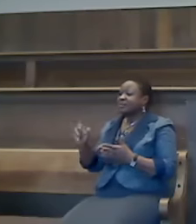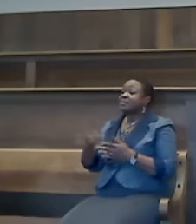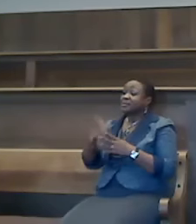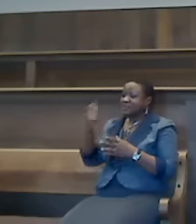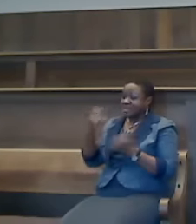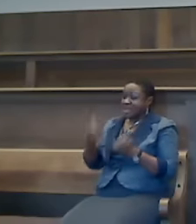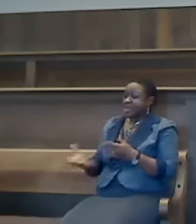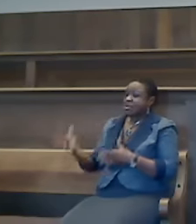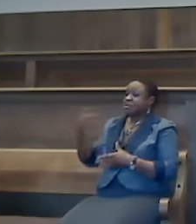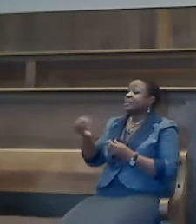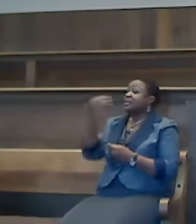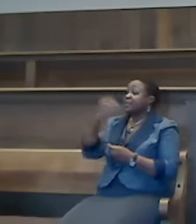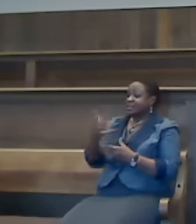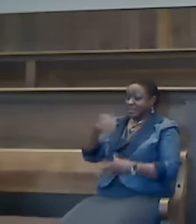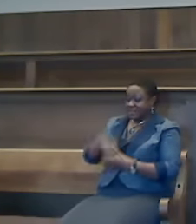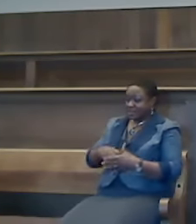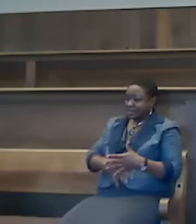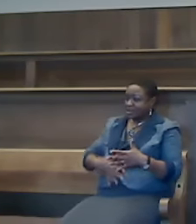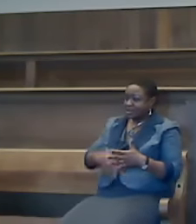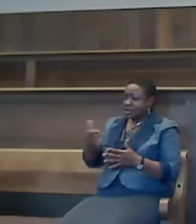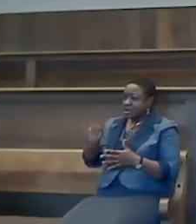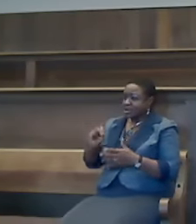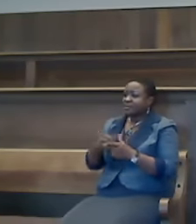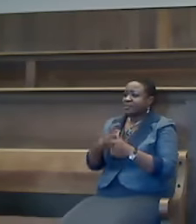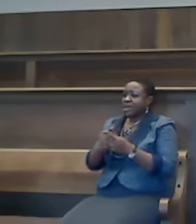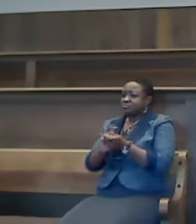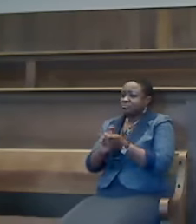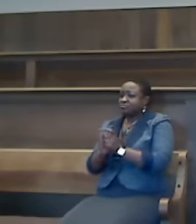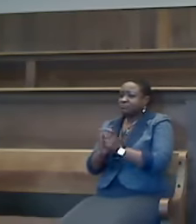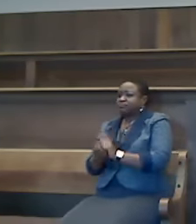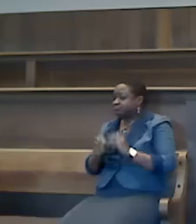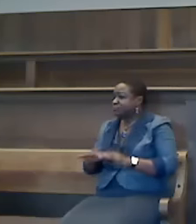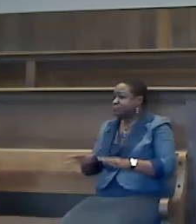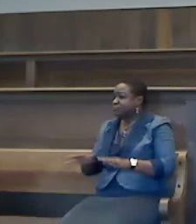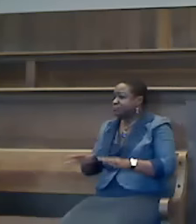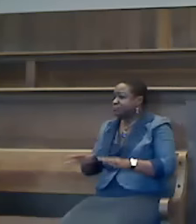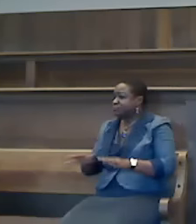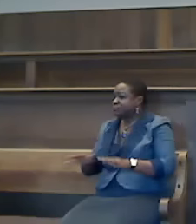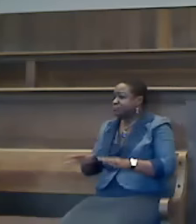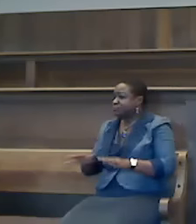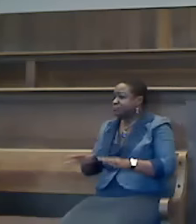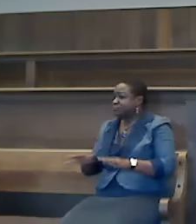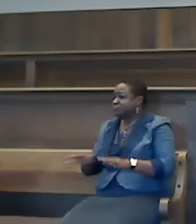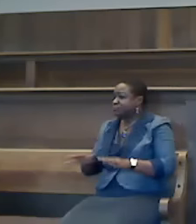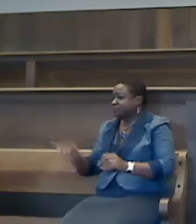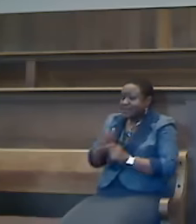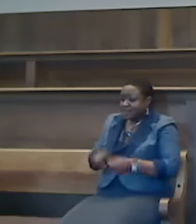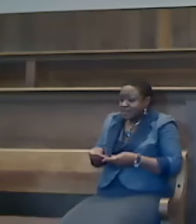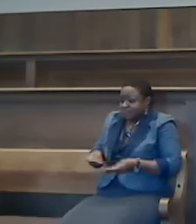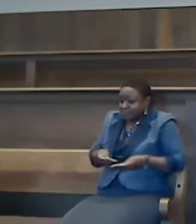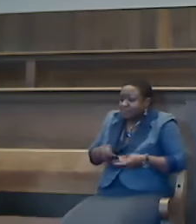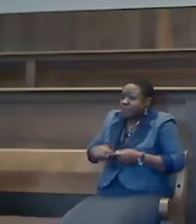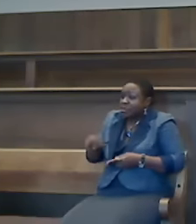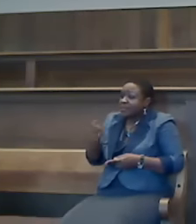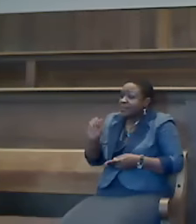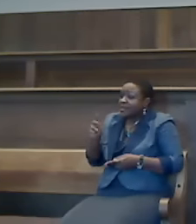in the gut, now mutating. This genetic material can be passed to other bacteria in your